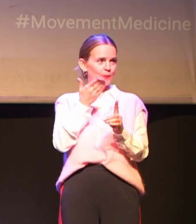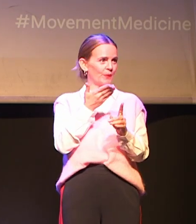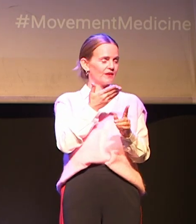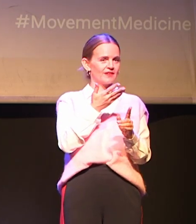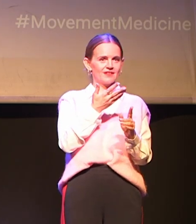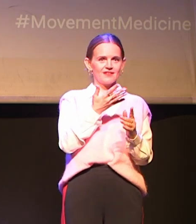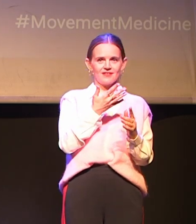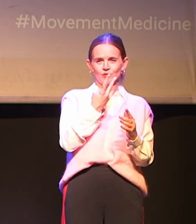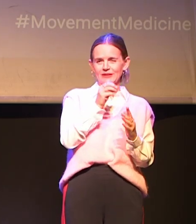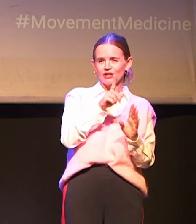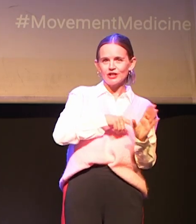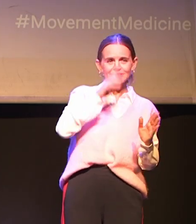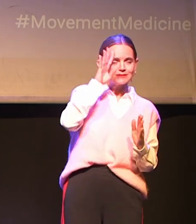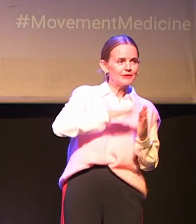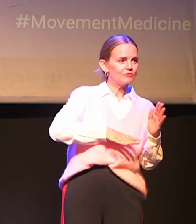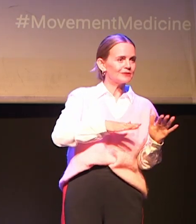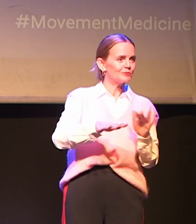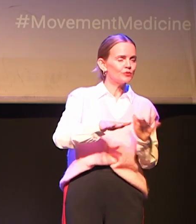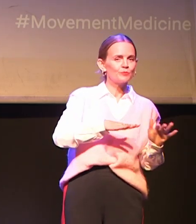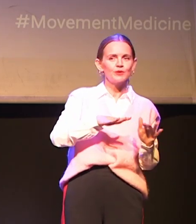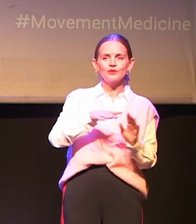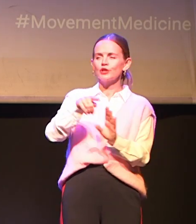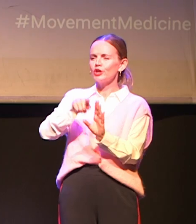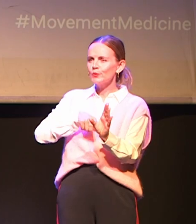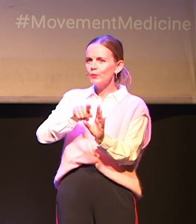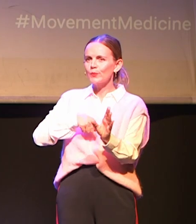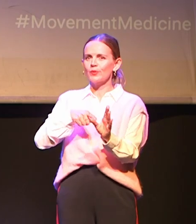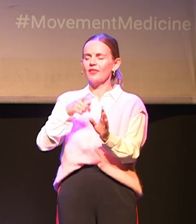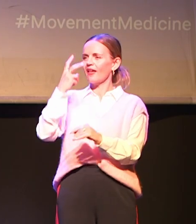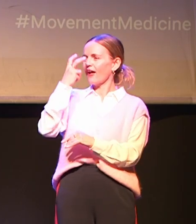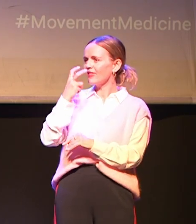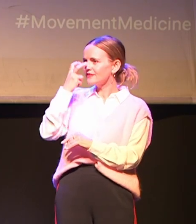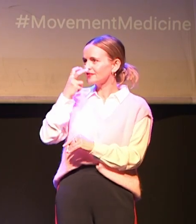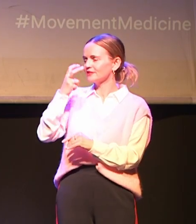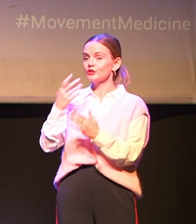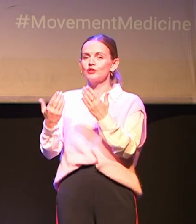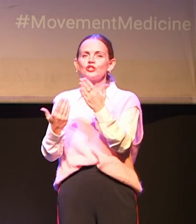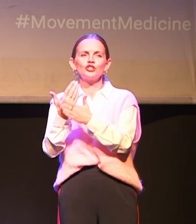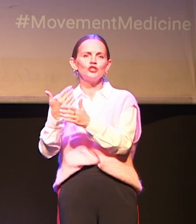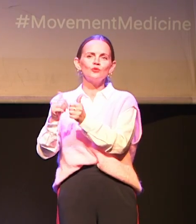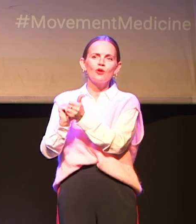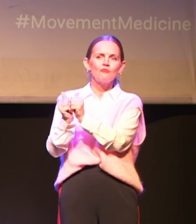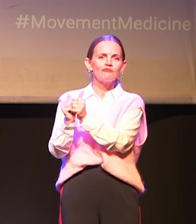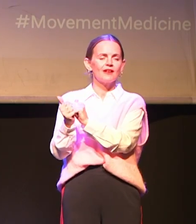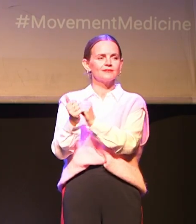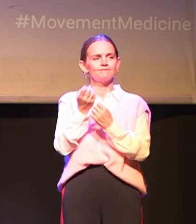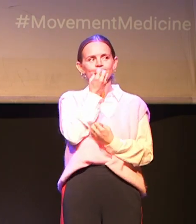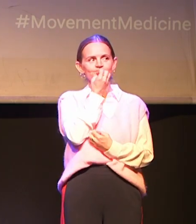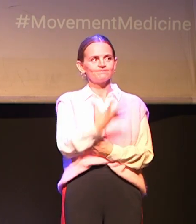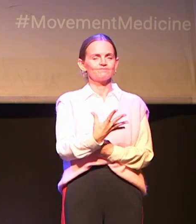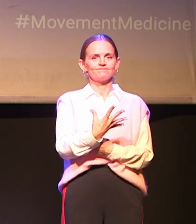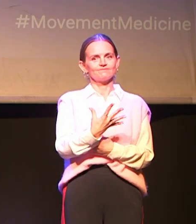elders, youth, new friends, new comrades. And so just really beautiful that you're all here to